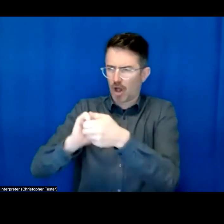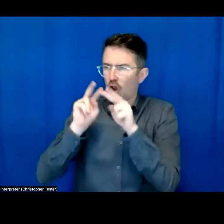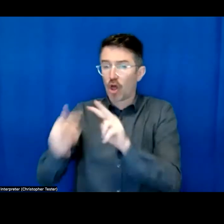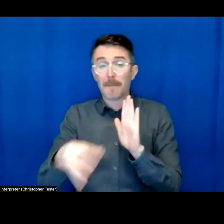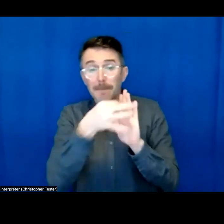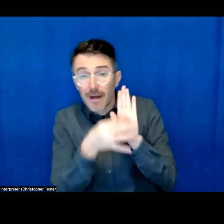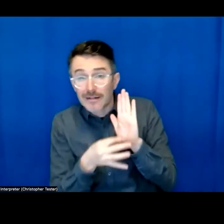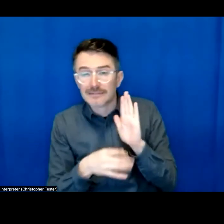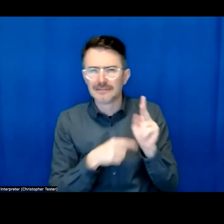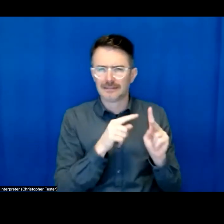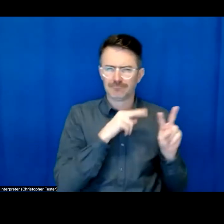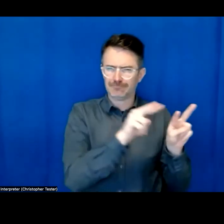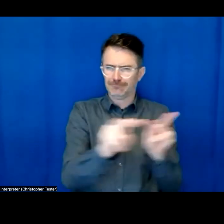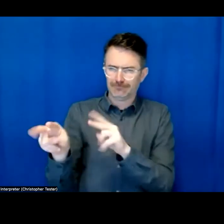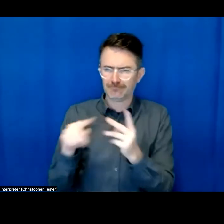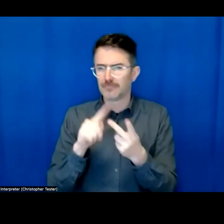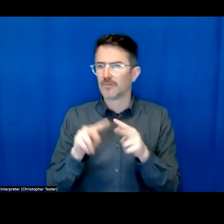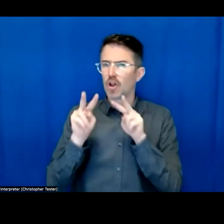International Development Agency.